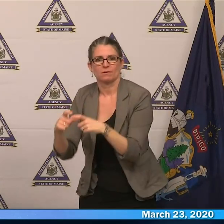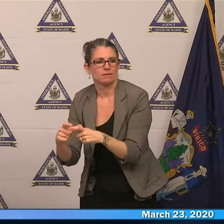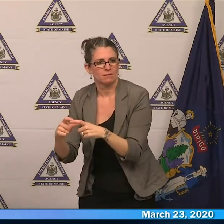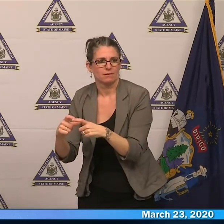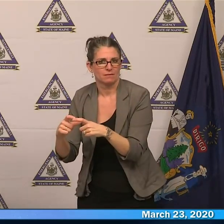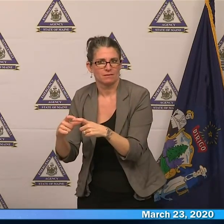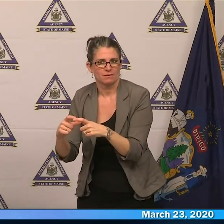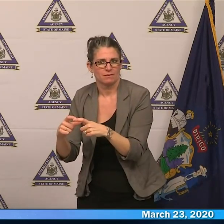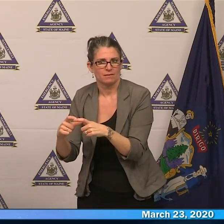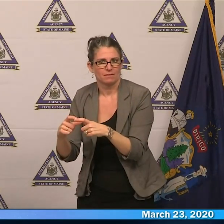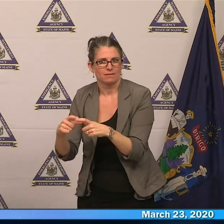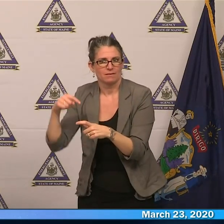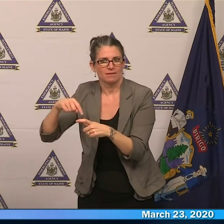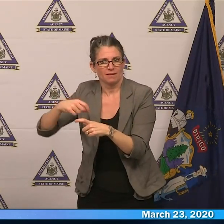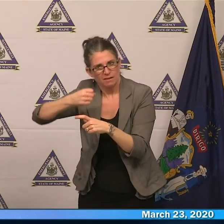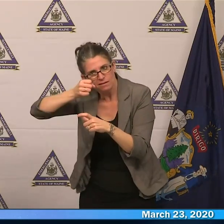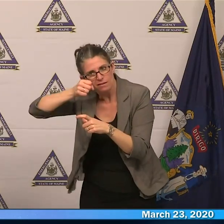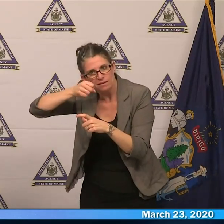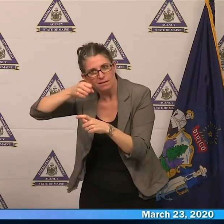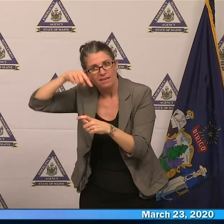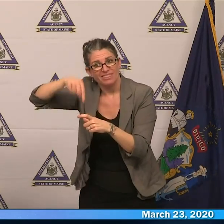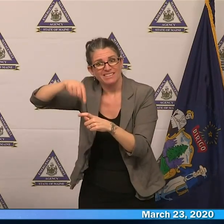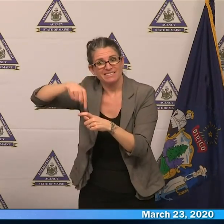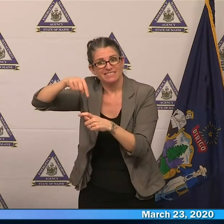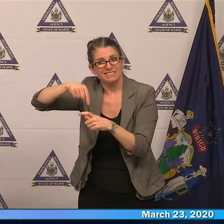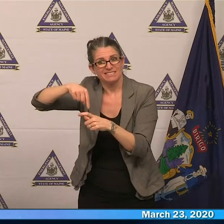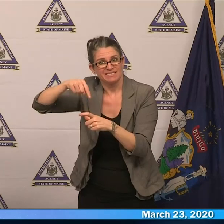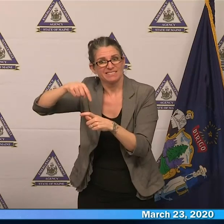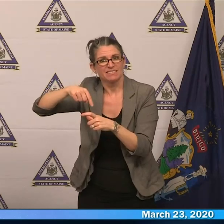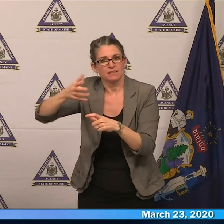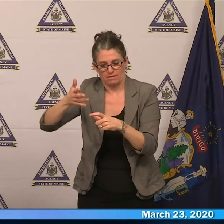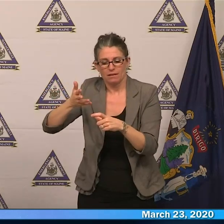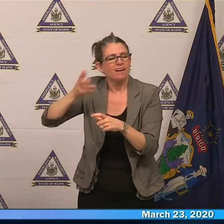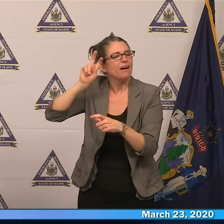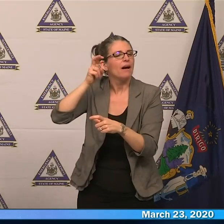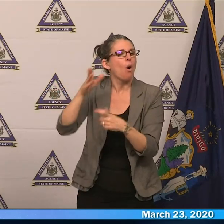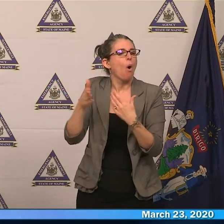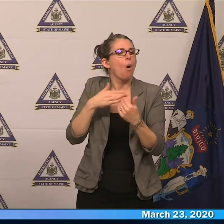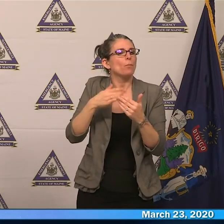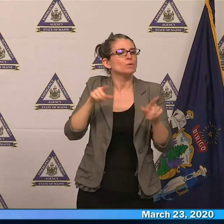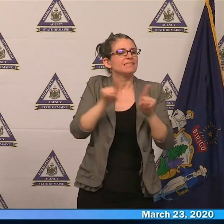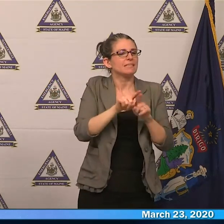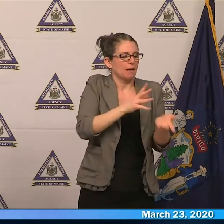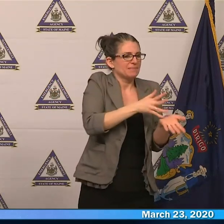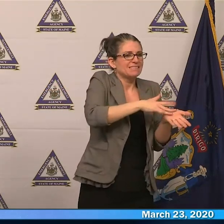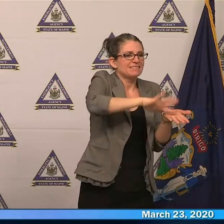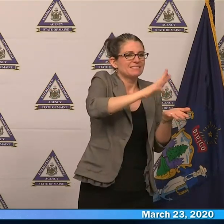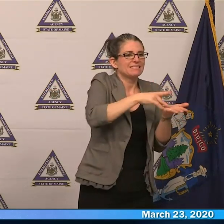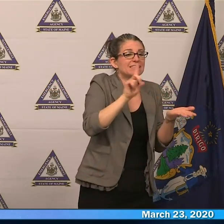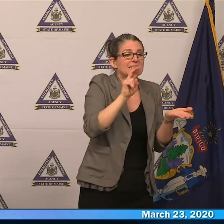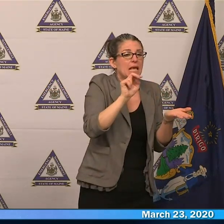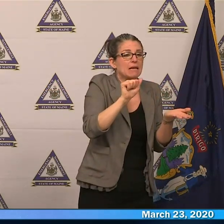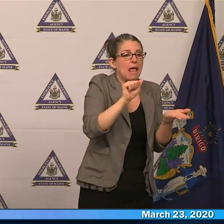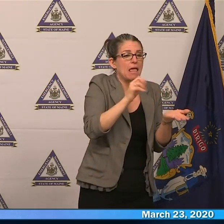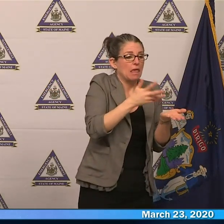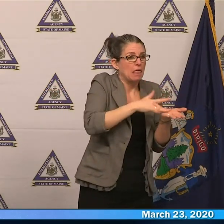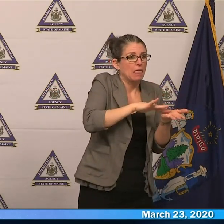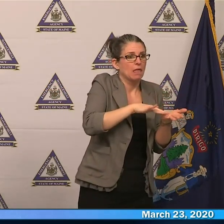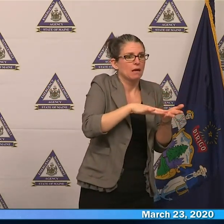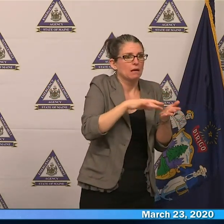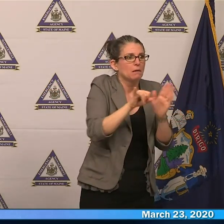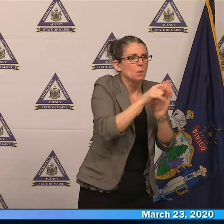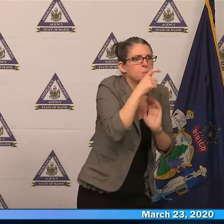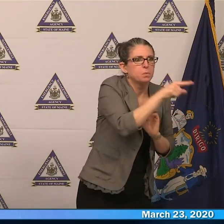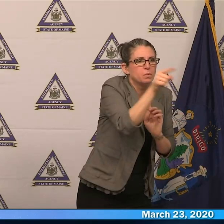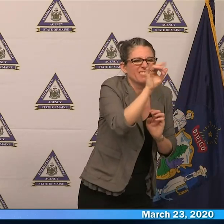run on our DNA fingerprint machine. And there's a specific reagent or chemical for which there is a national shortage right now.